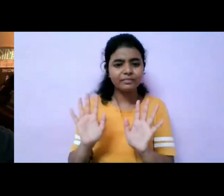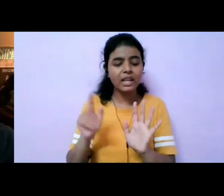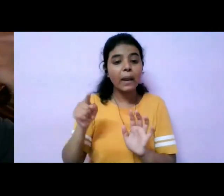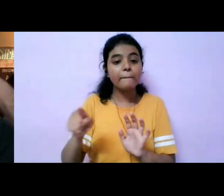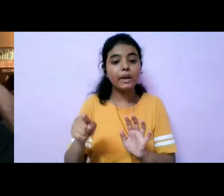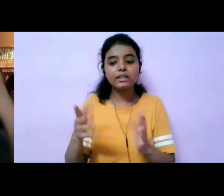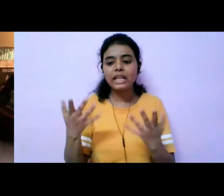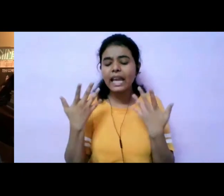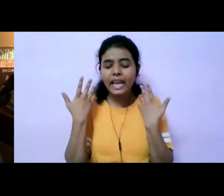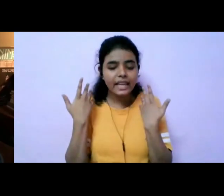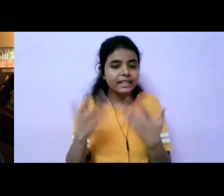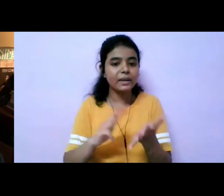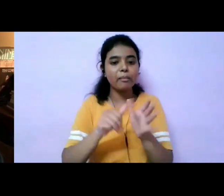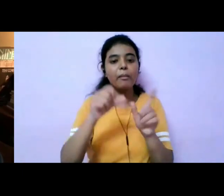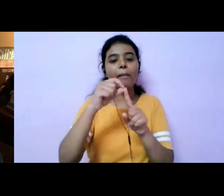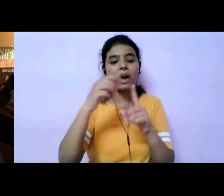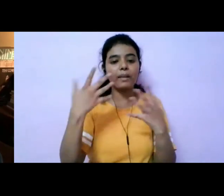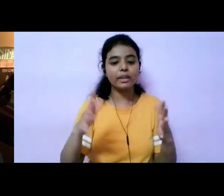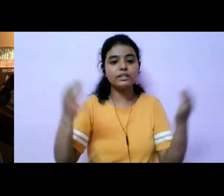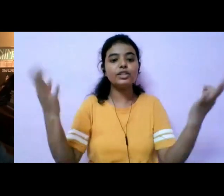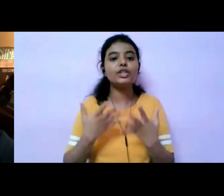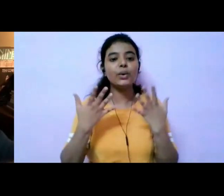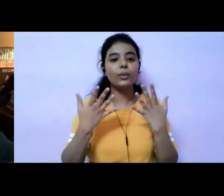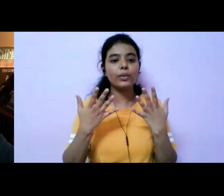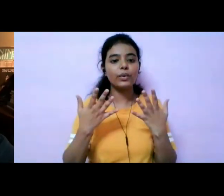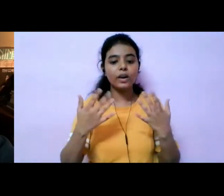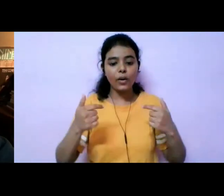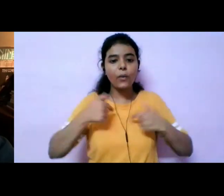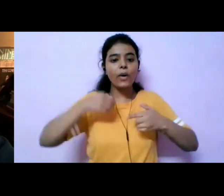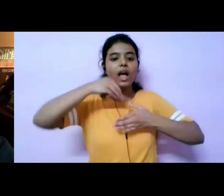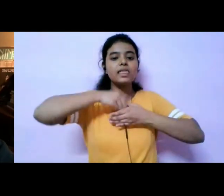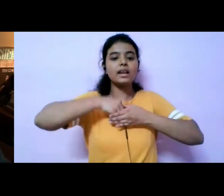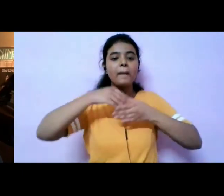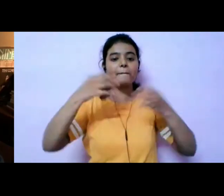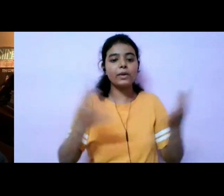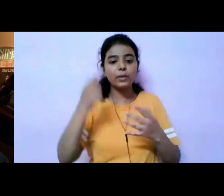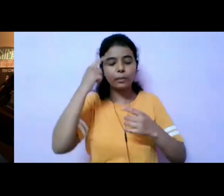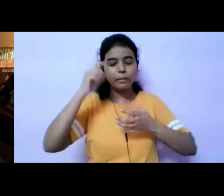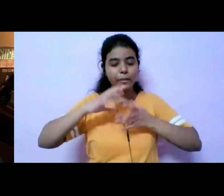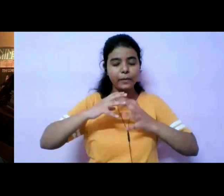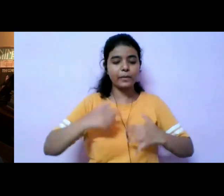map indicates. We're making new maps for our insides.